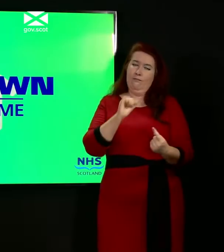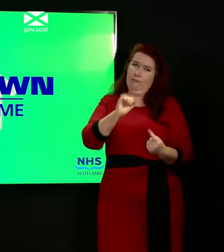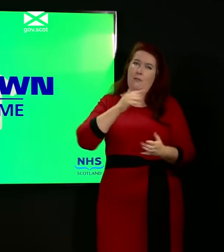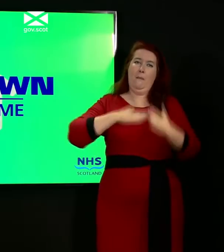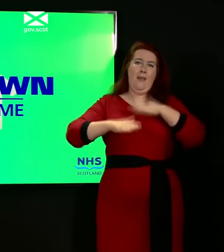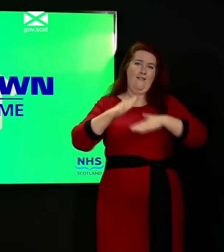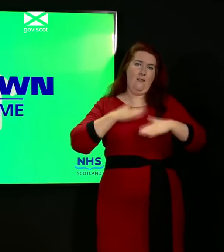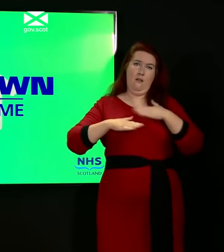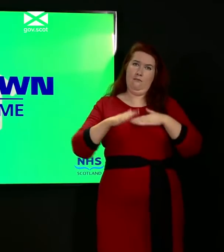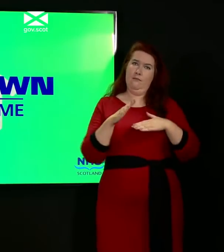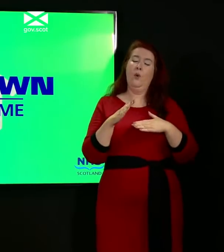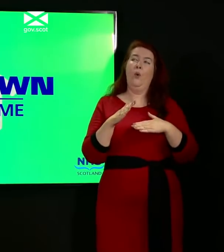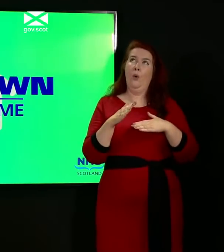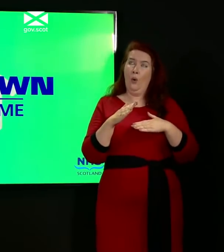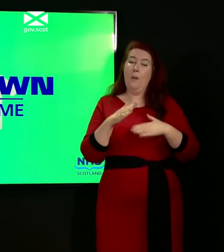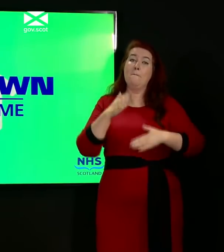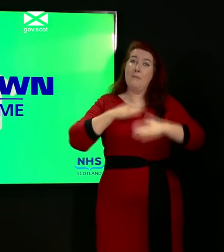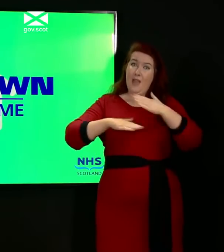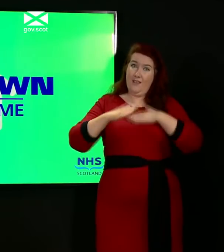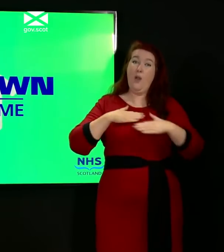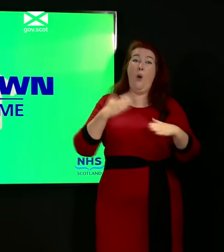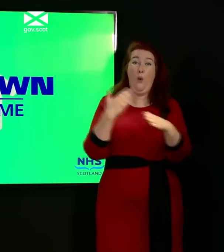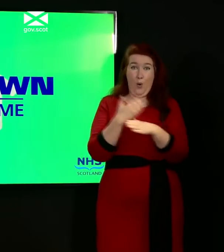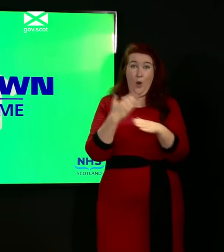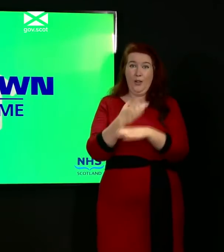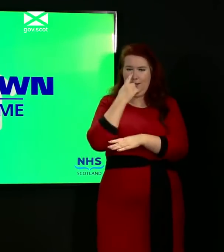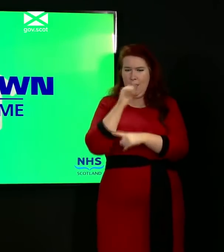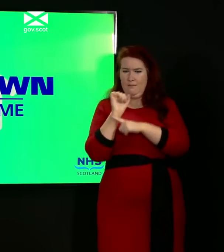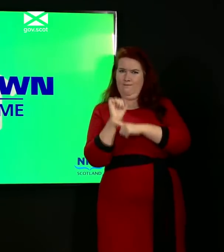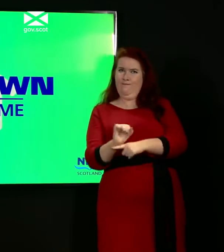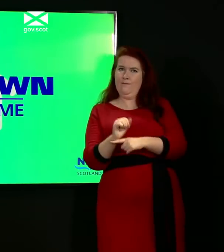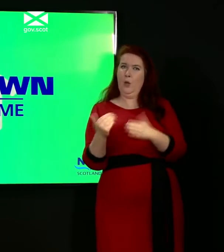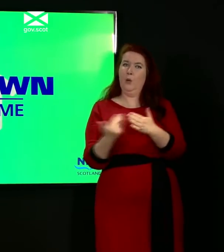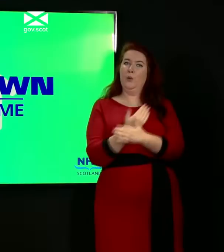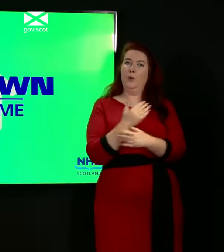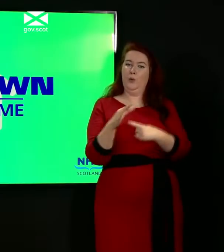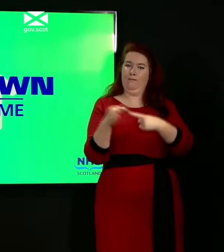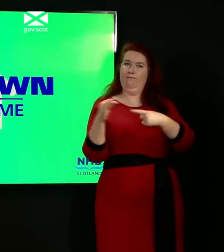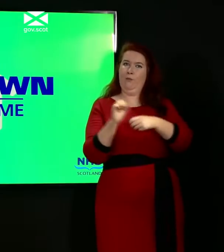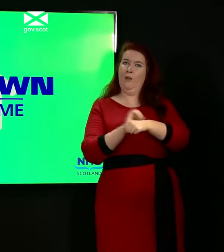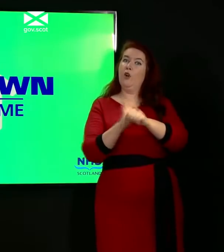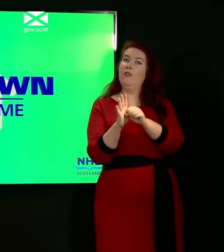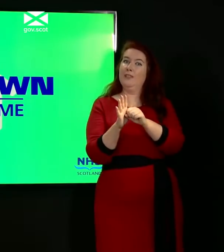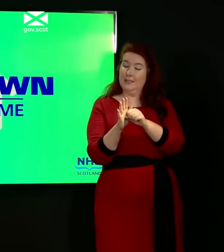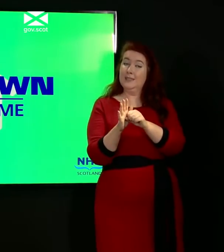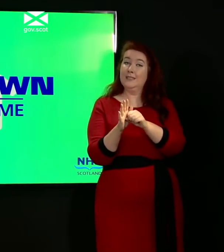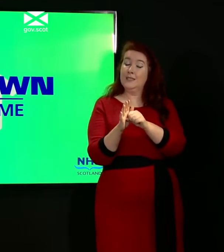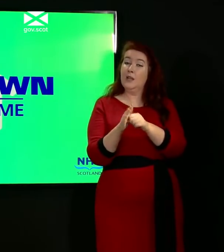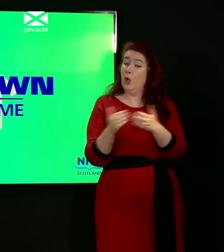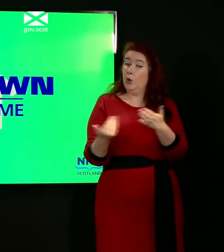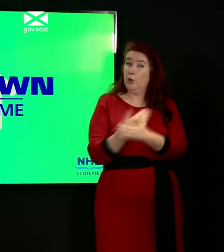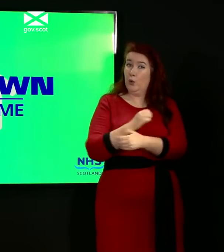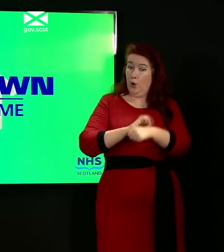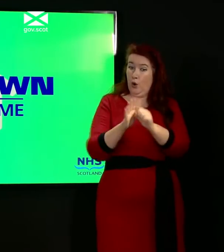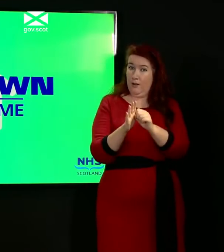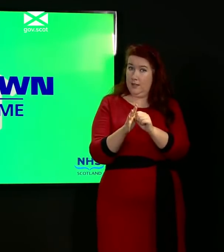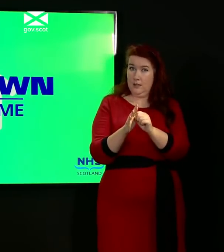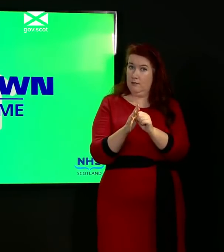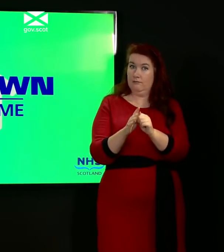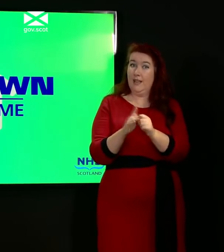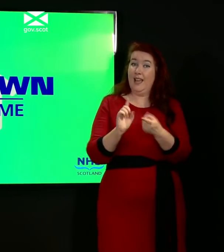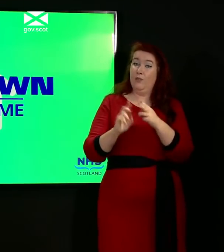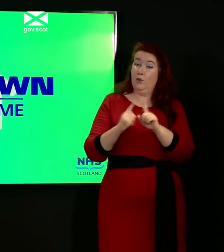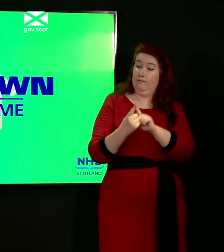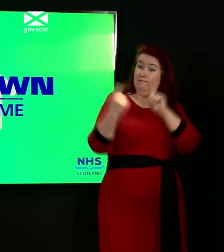individuals. Behaviour still works for the new variant. The new variant will still not transmit if you stay away